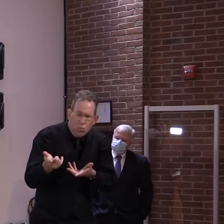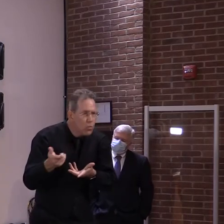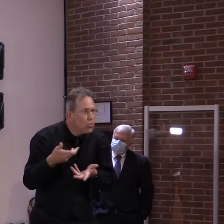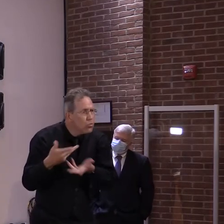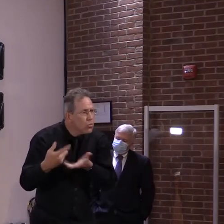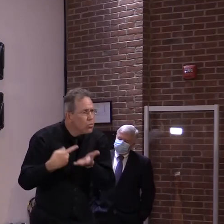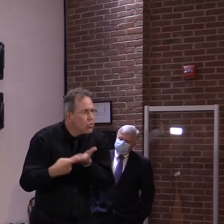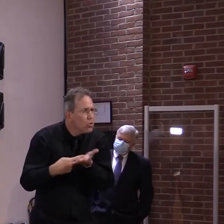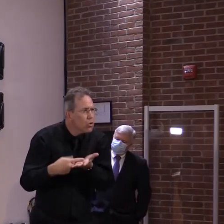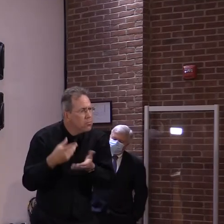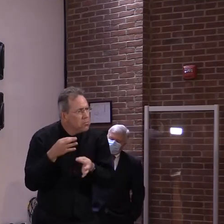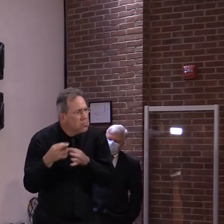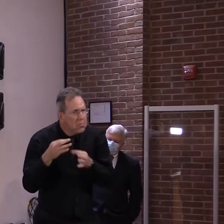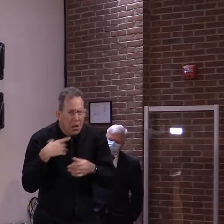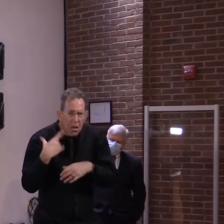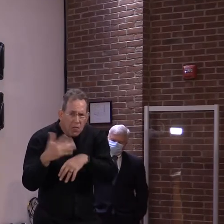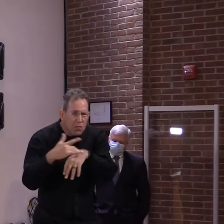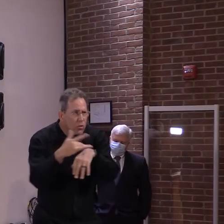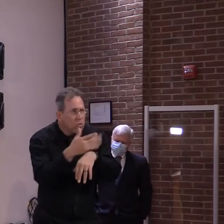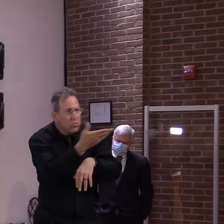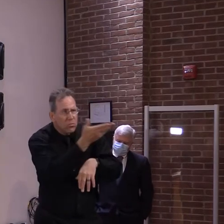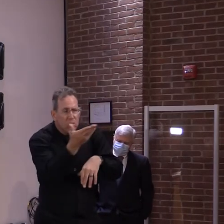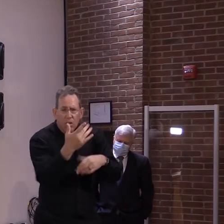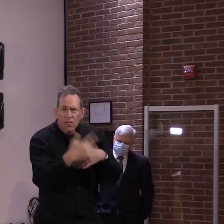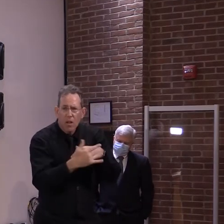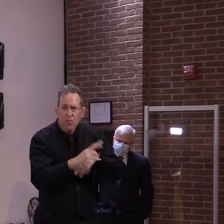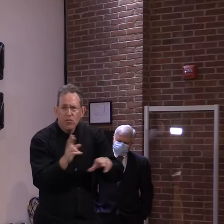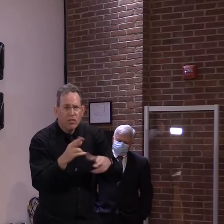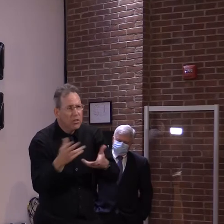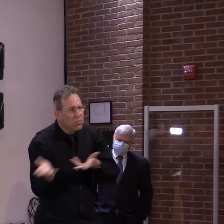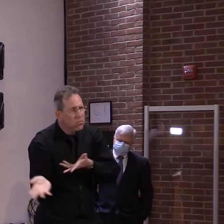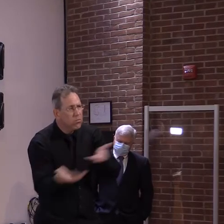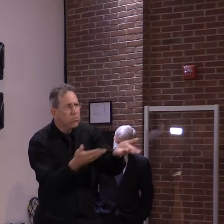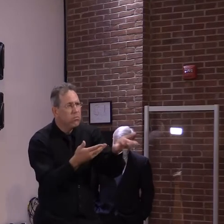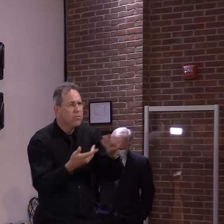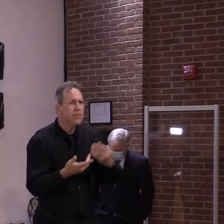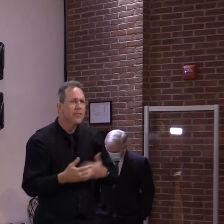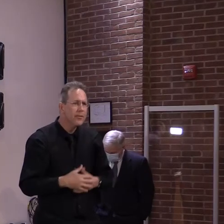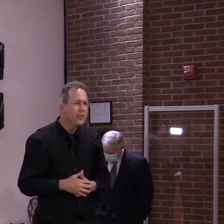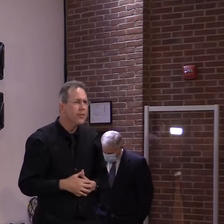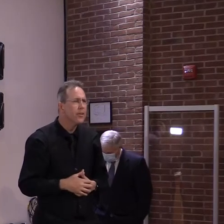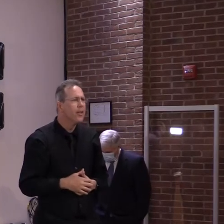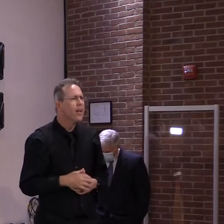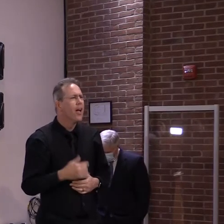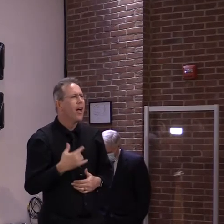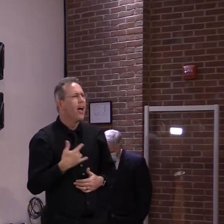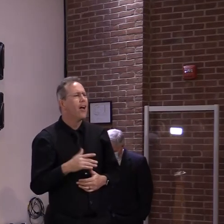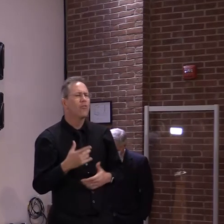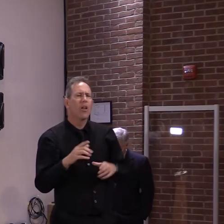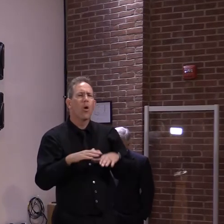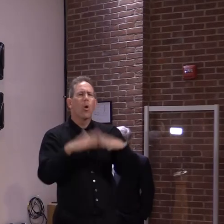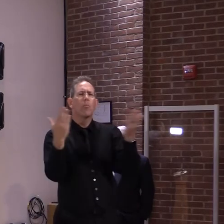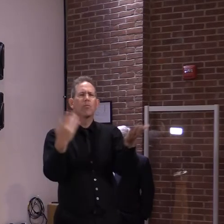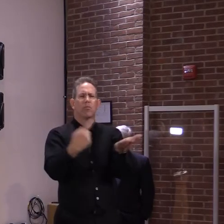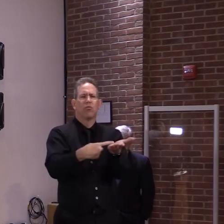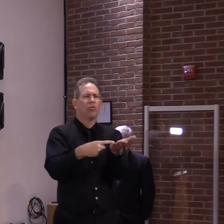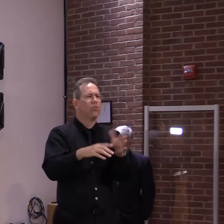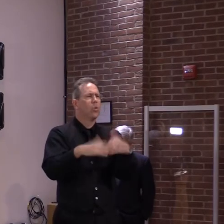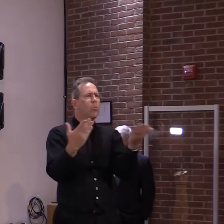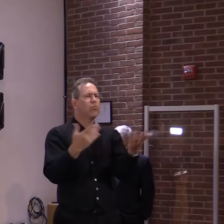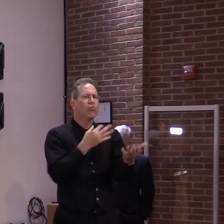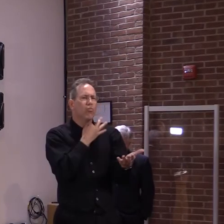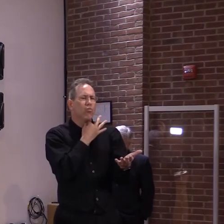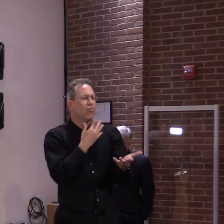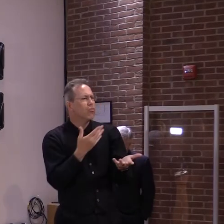empathy. Try to be non-judgmental. And then explore with the family member perhaps why